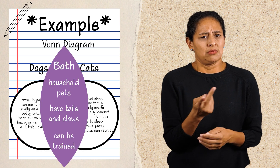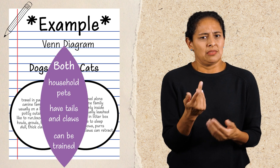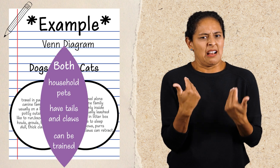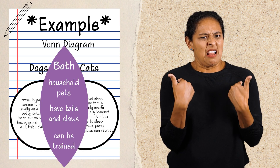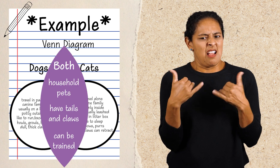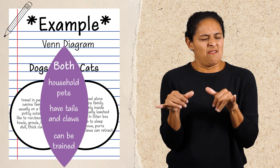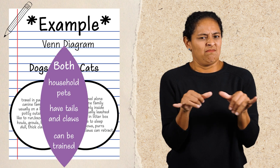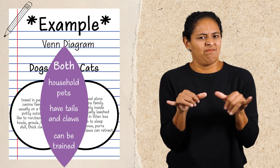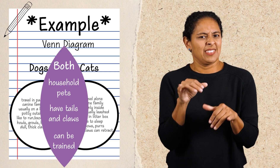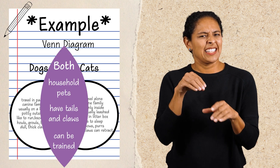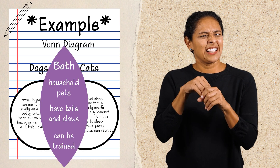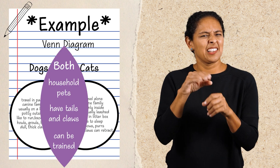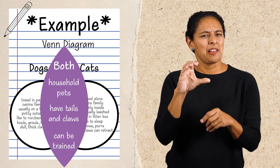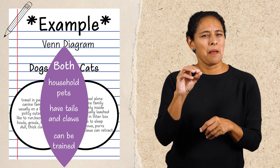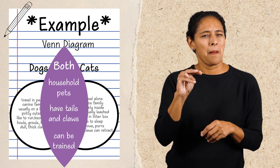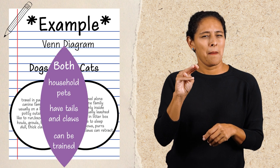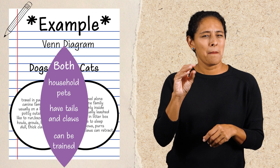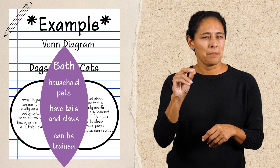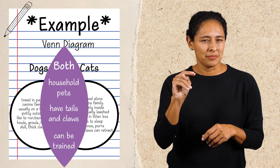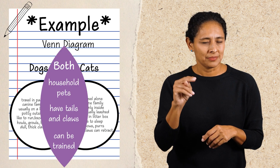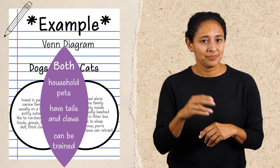let's look at what they have in common.